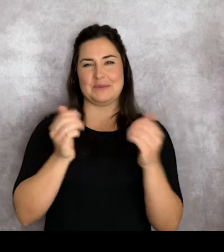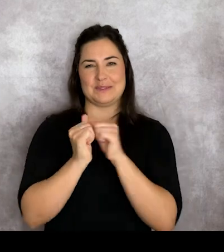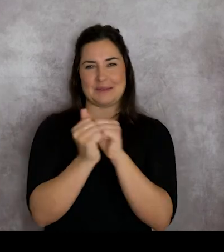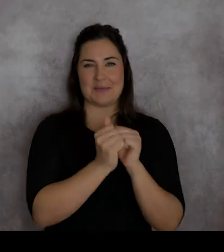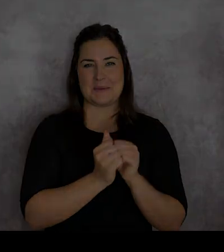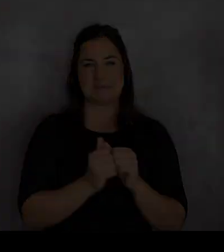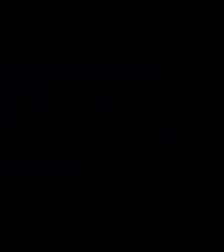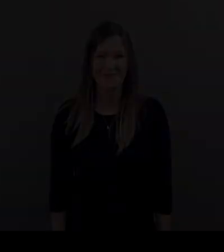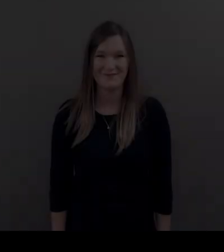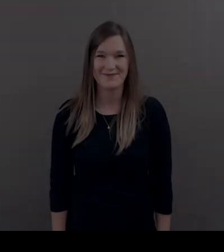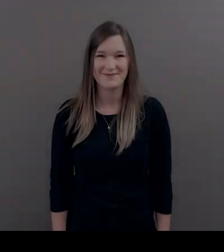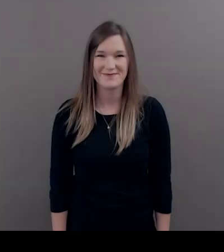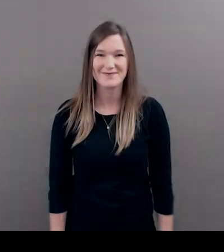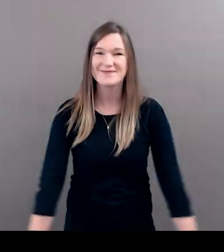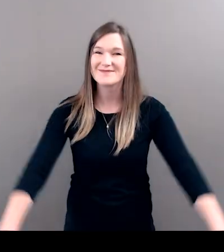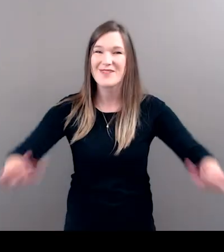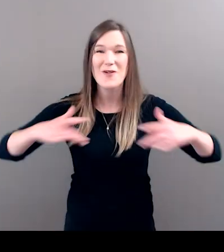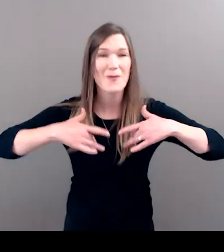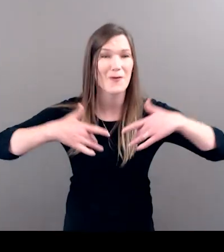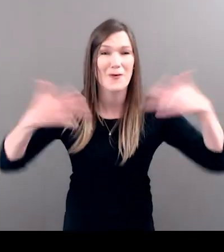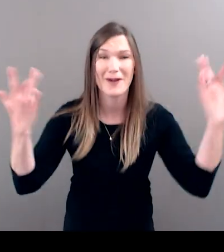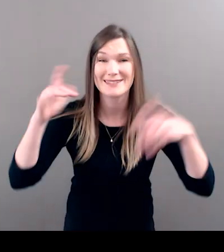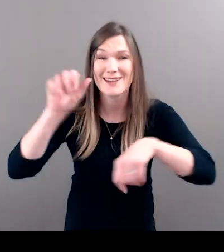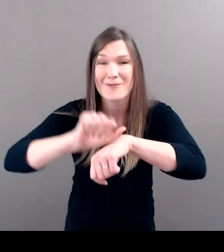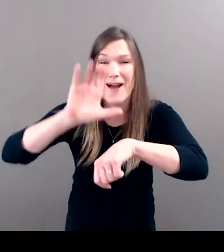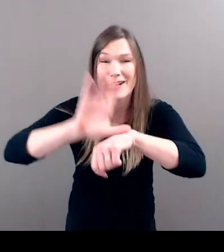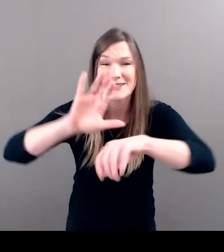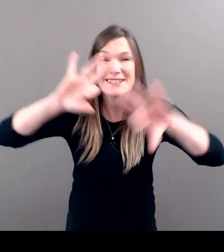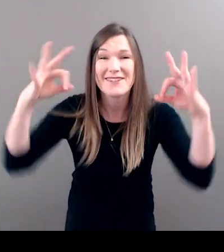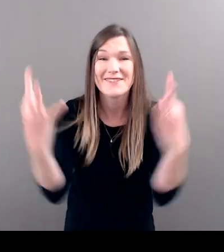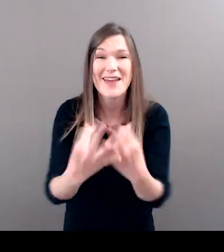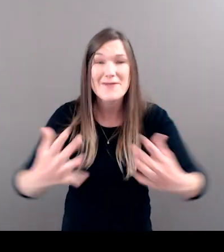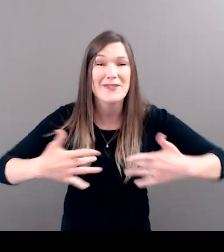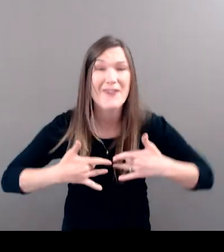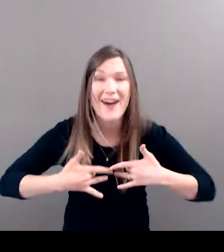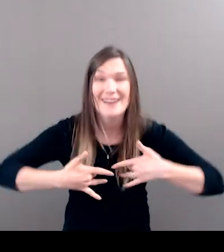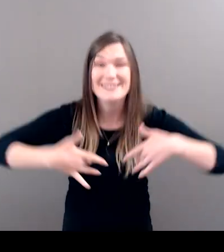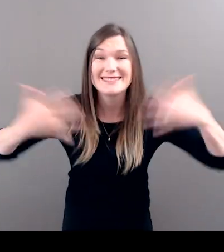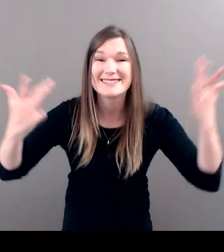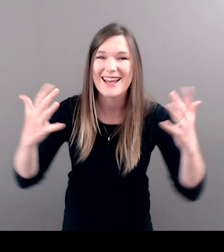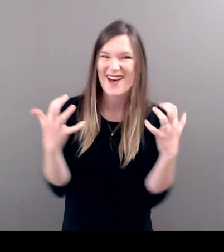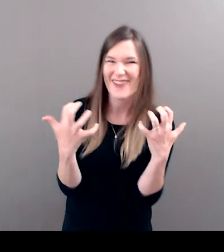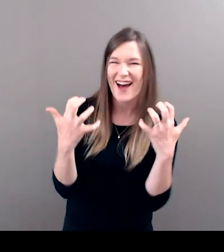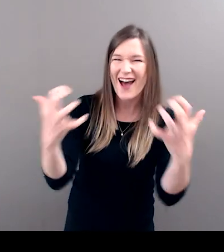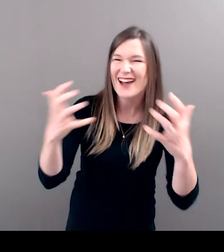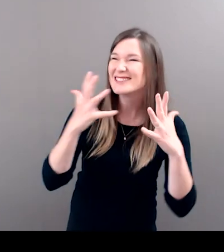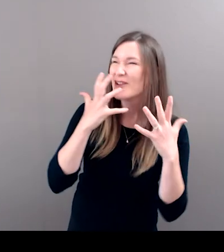together. What's up, Rock family? What's up, Rock family? Come on now.